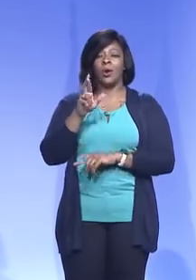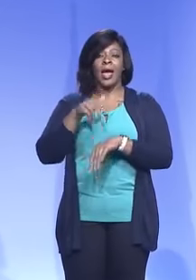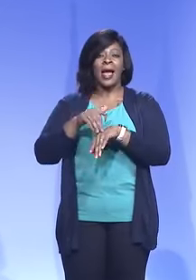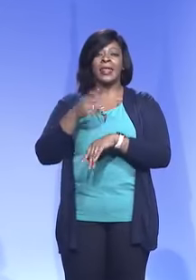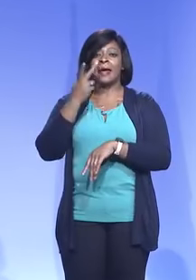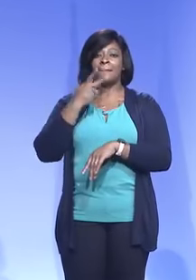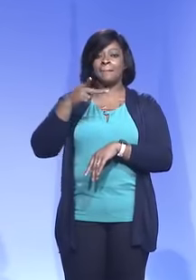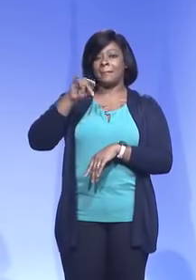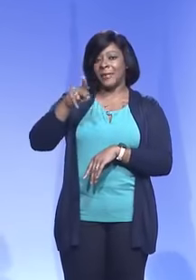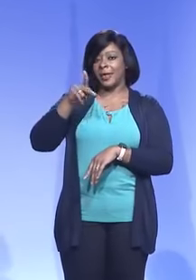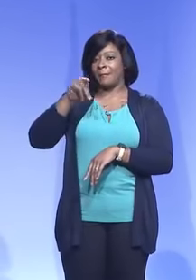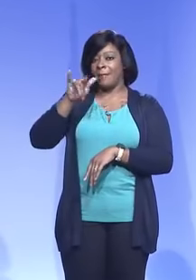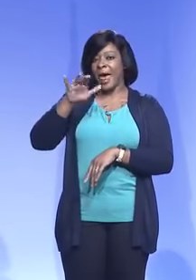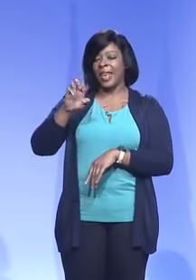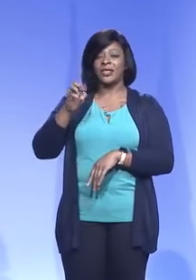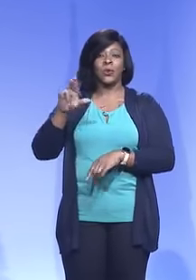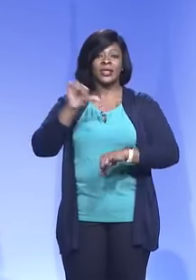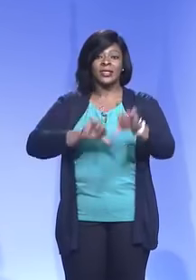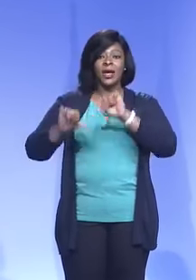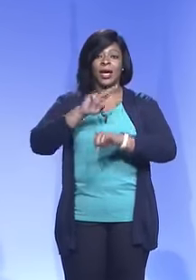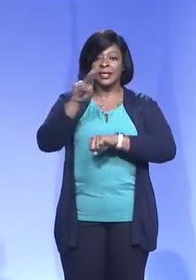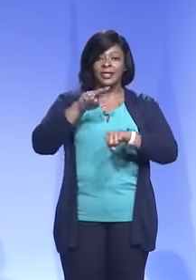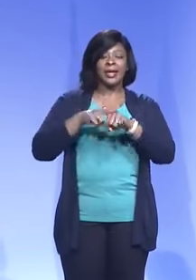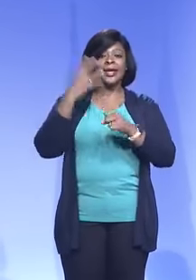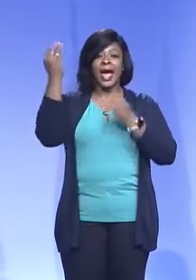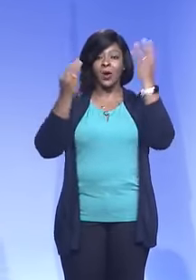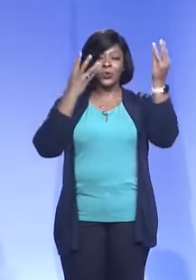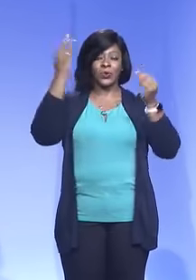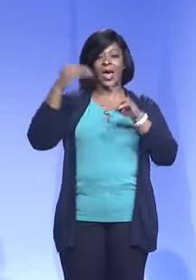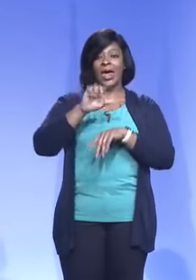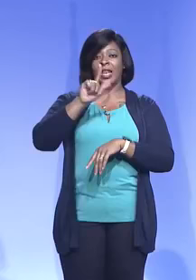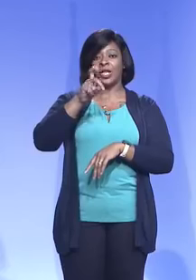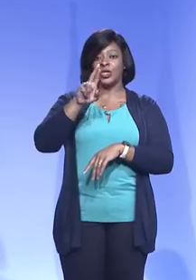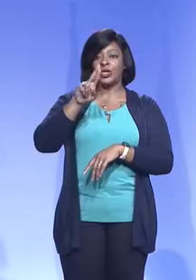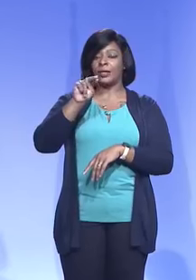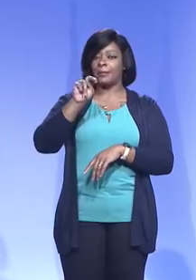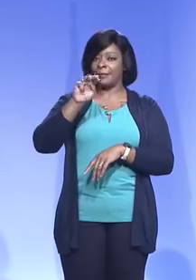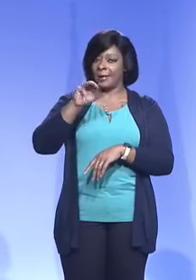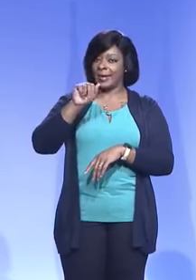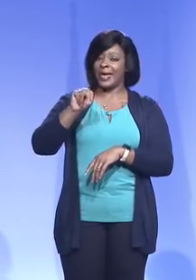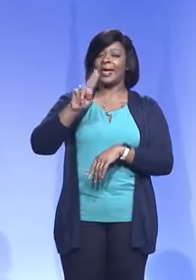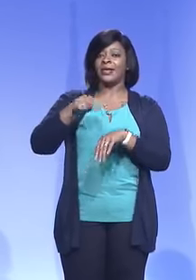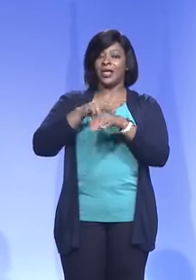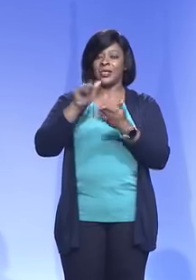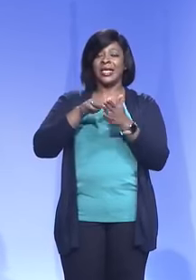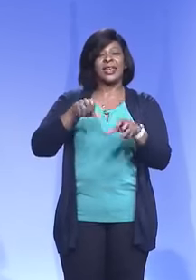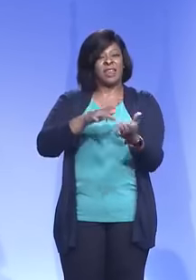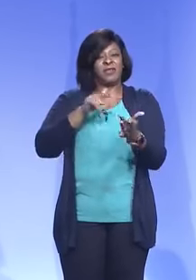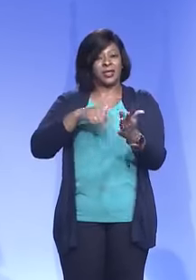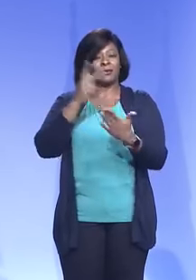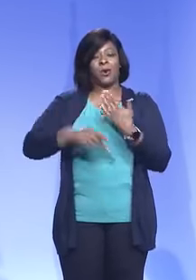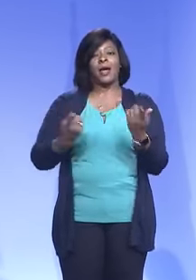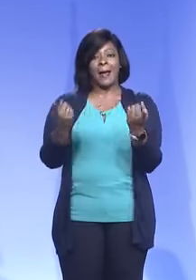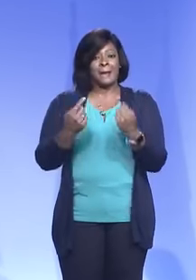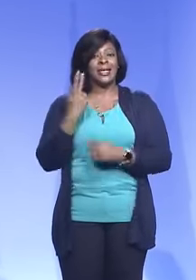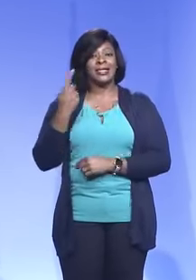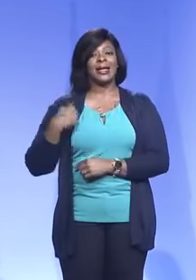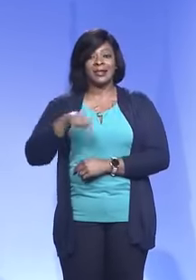Pink Palace or science, or nature and outdoors at Lichterman Nature Center. So please take advantage of this program and come out and see